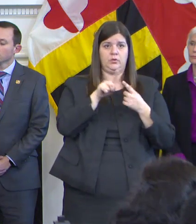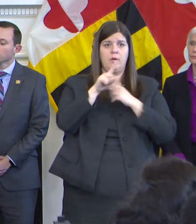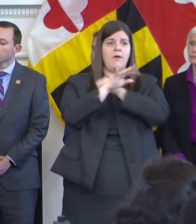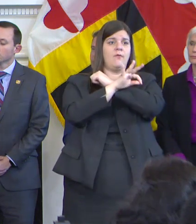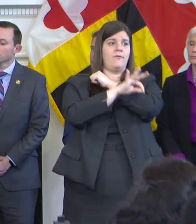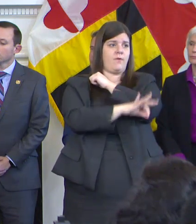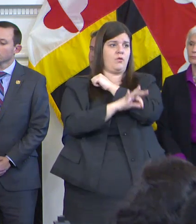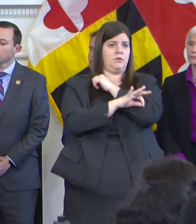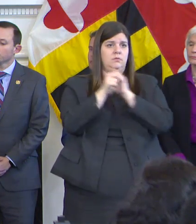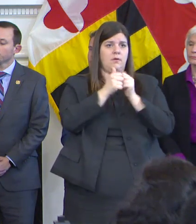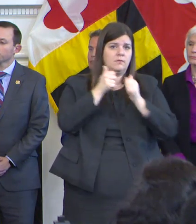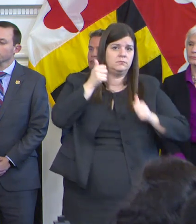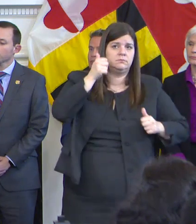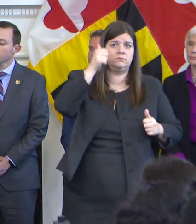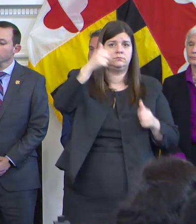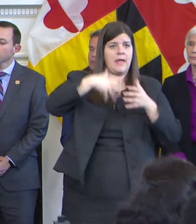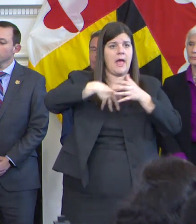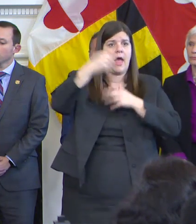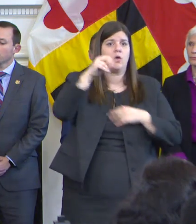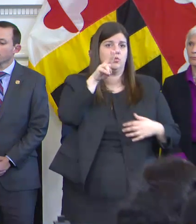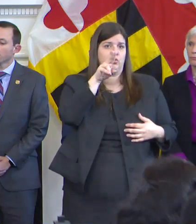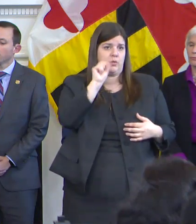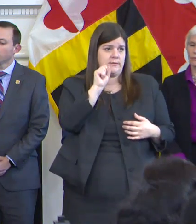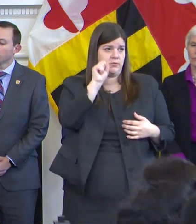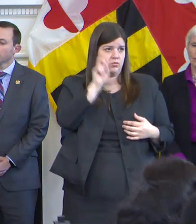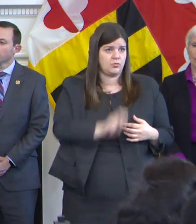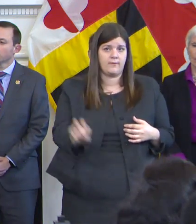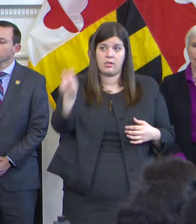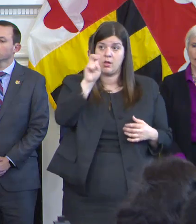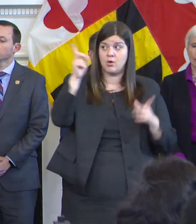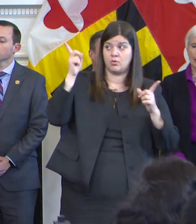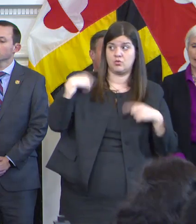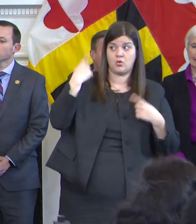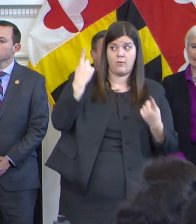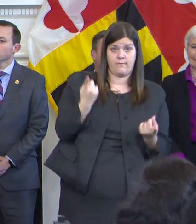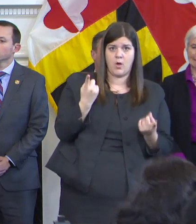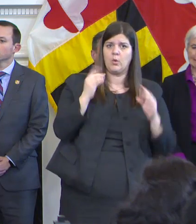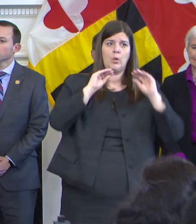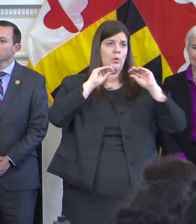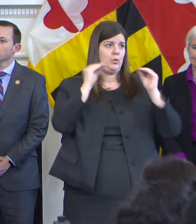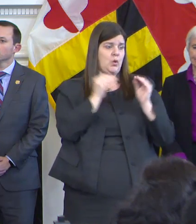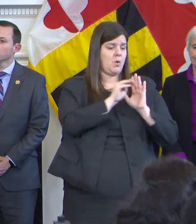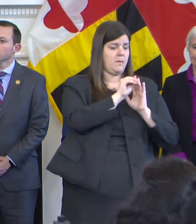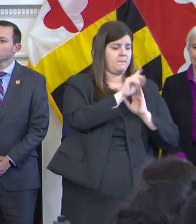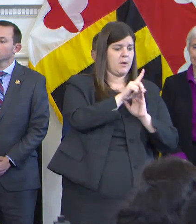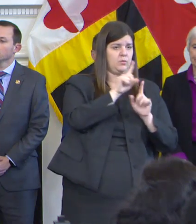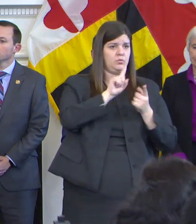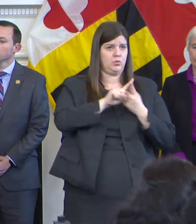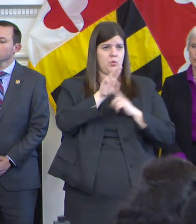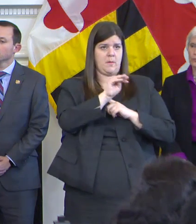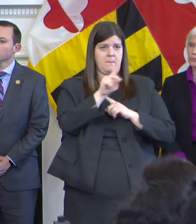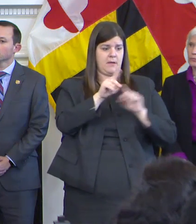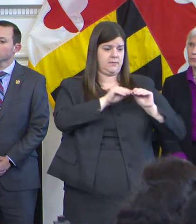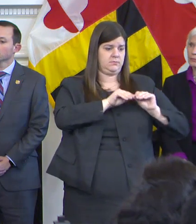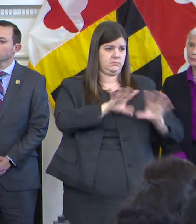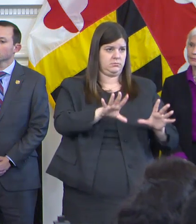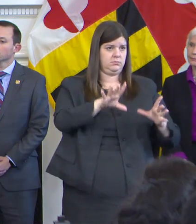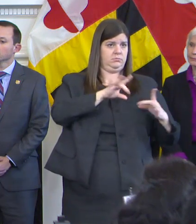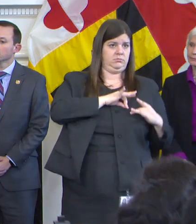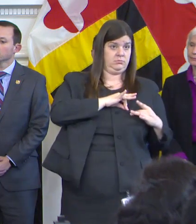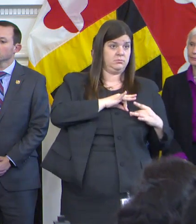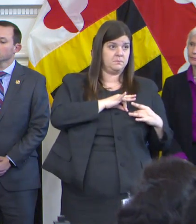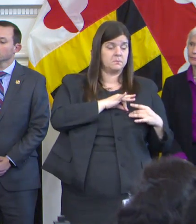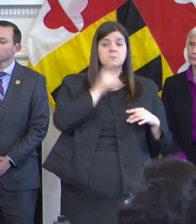far, we have no cases of transmission here in the state of Maryland. Our state now has 5